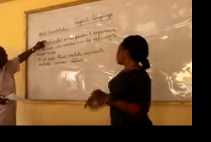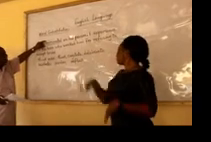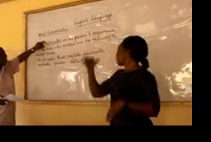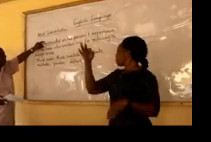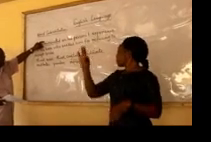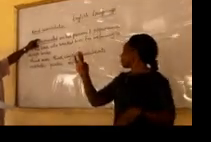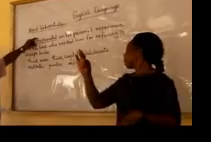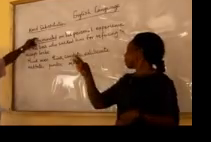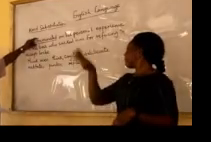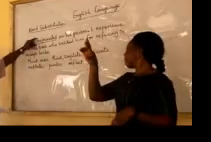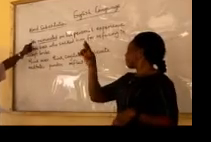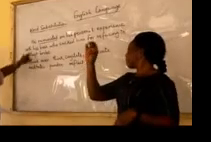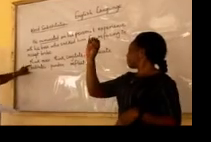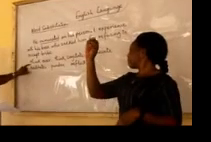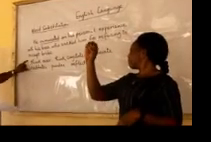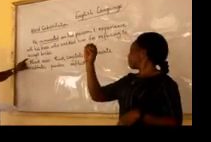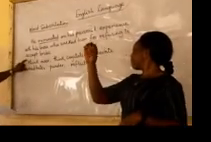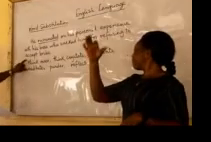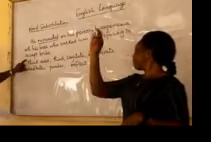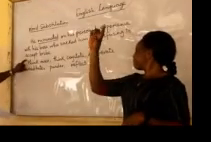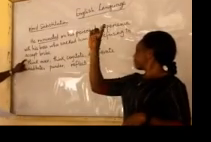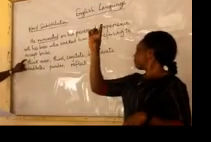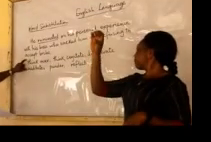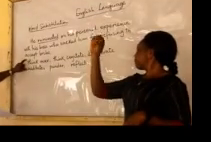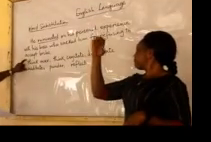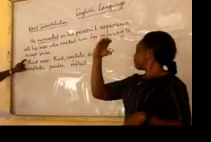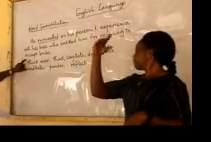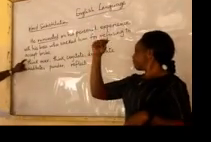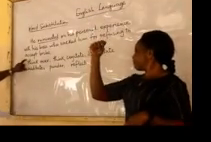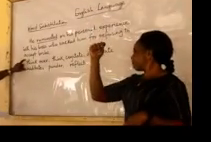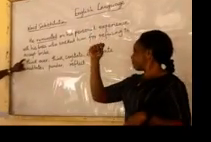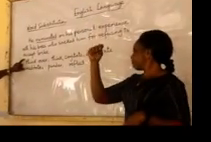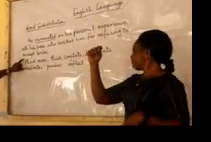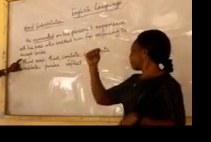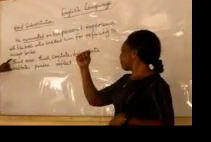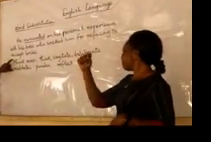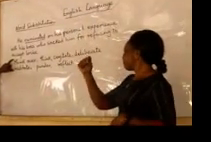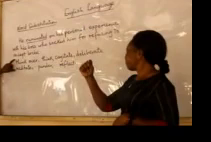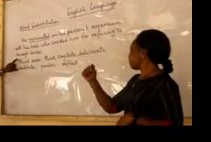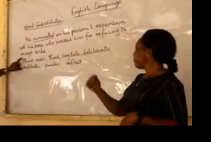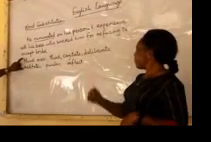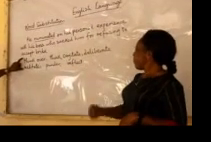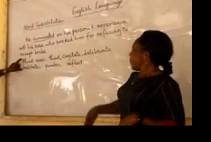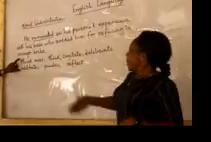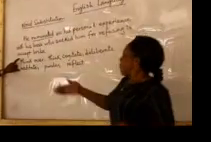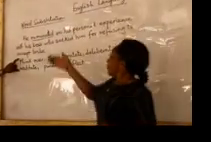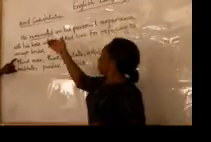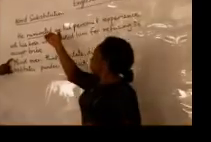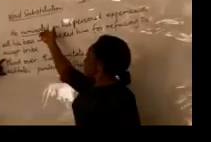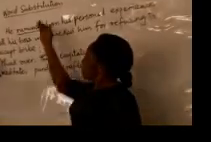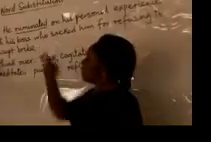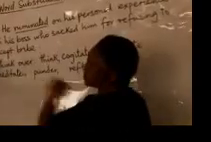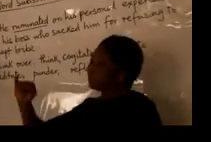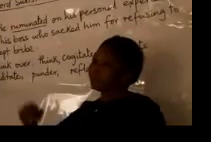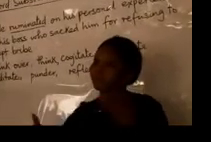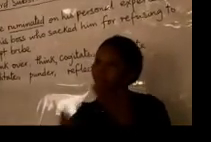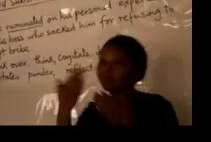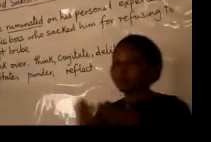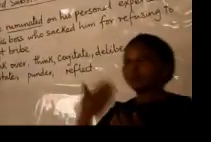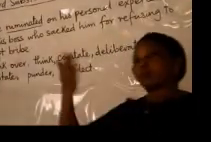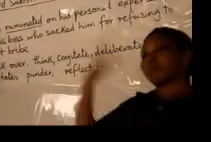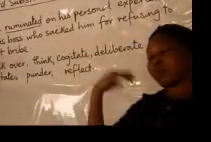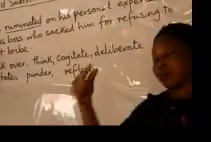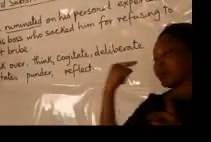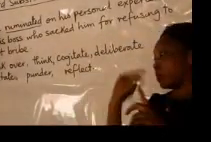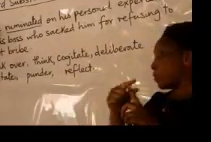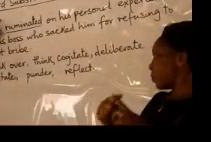in simple past tense, while all these are in simple present tense.